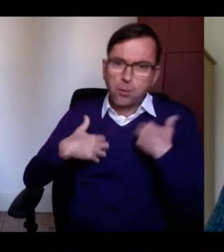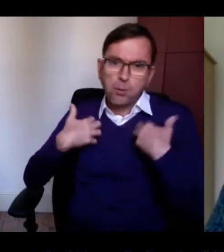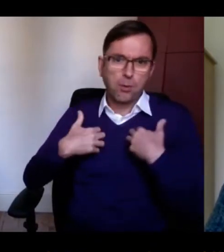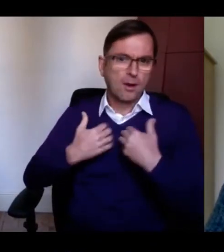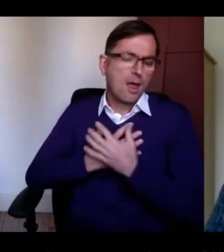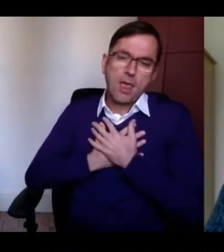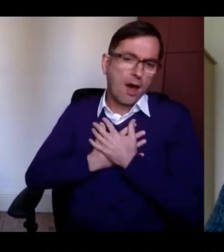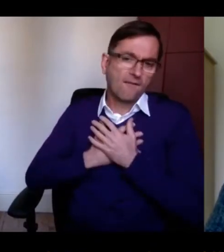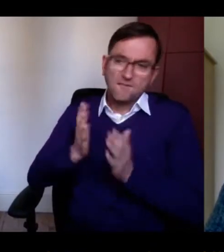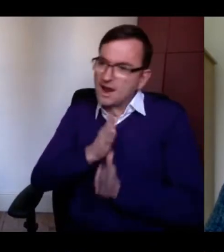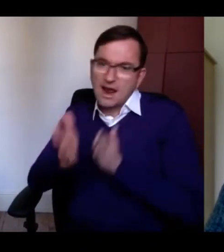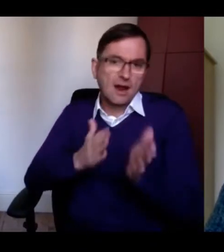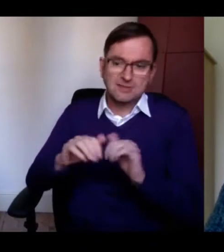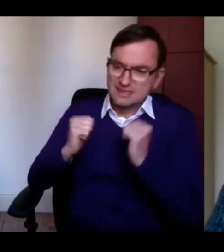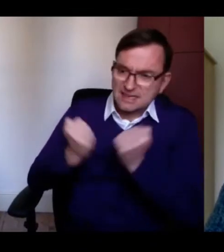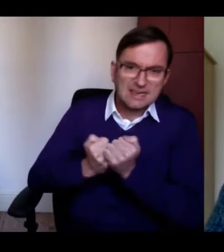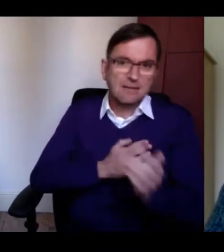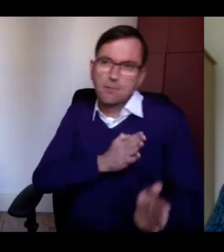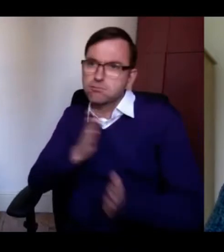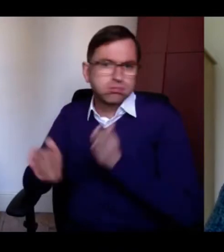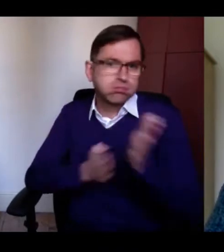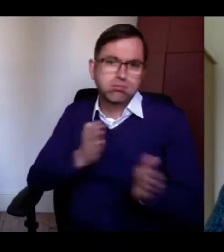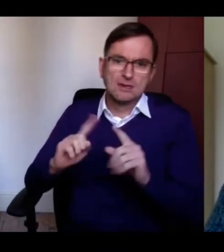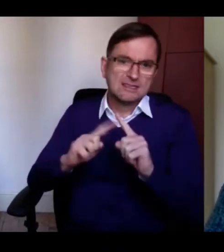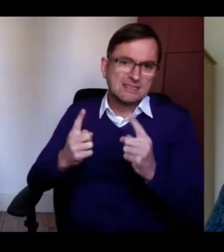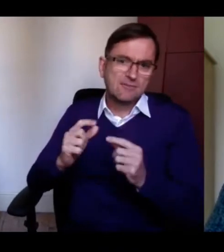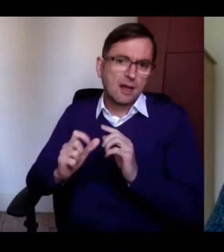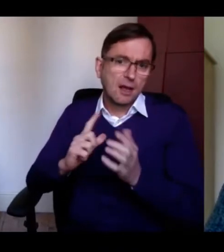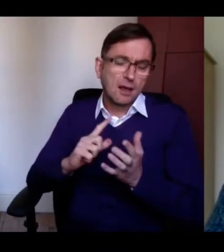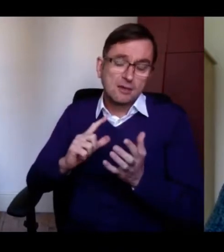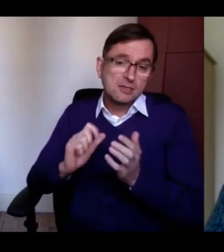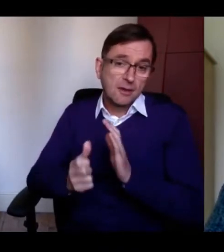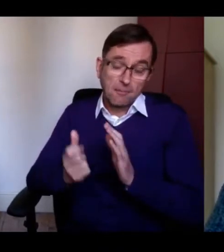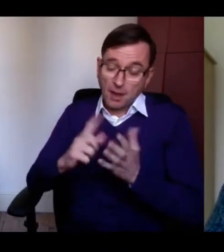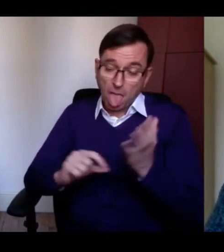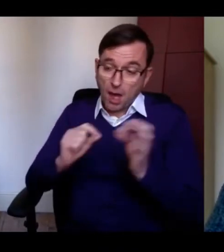some of my interests. Sports. I love, you know, going out and travelling.